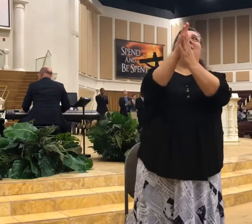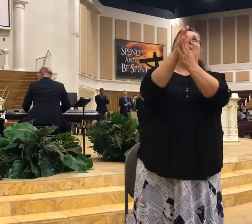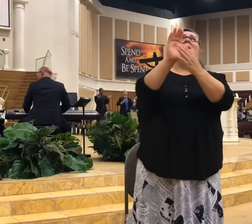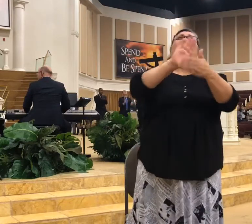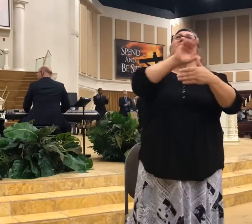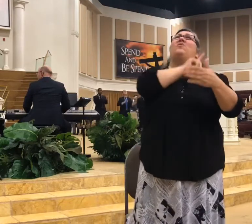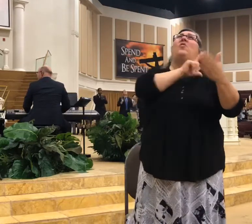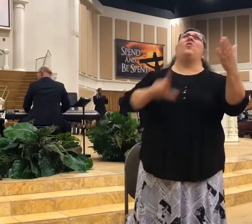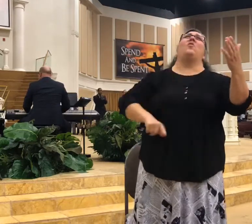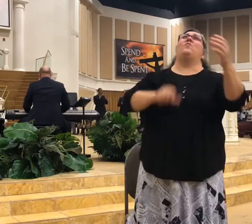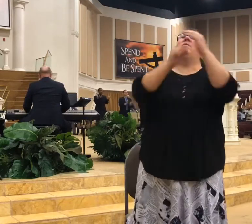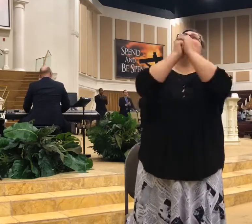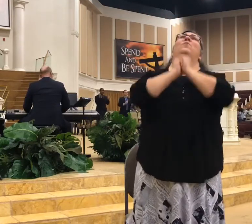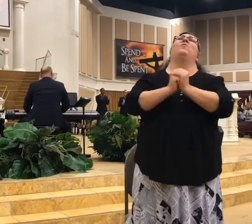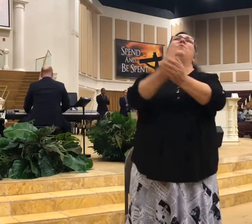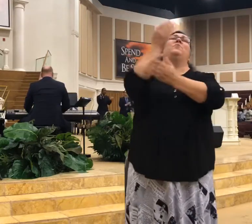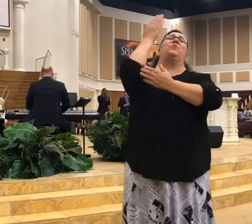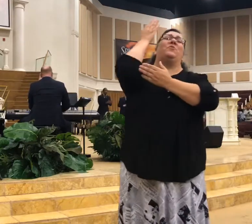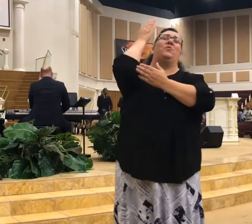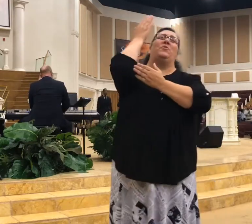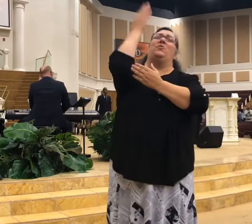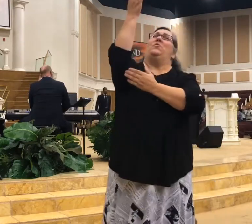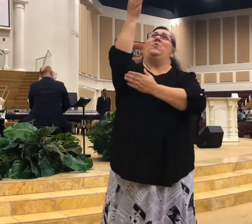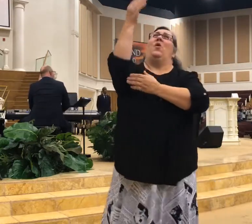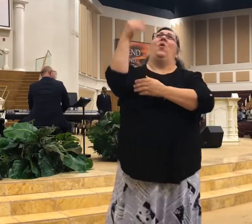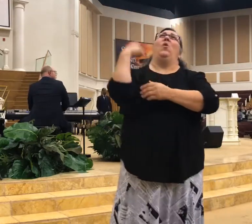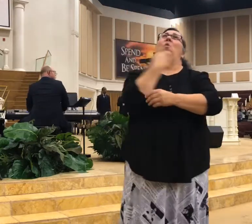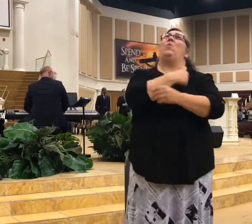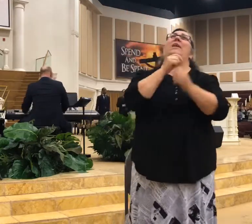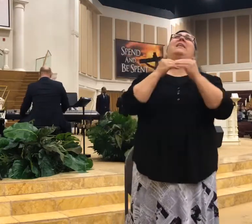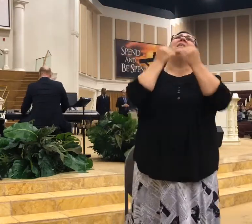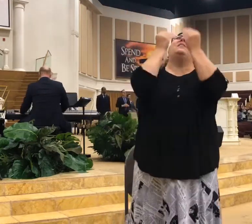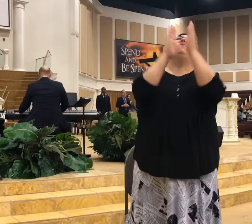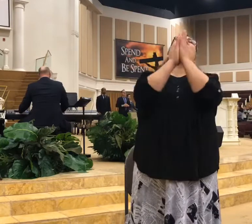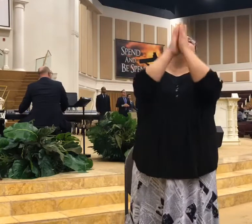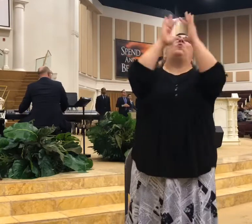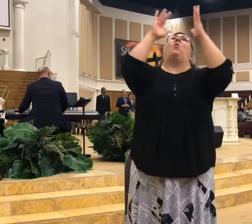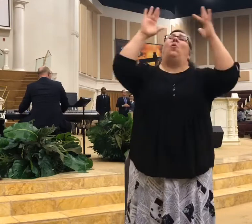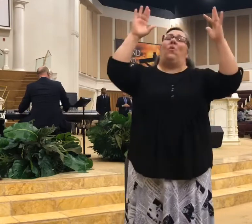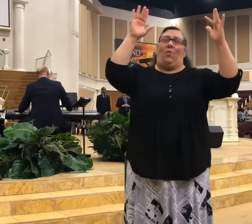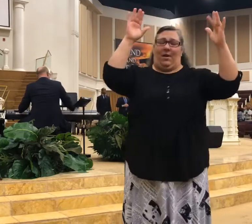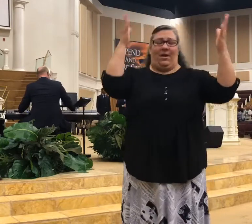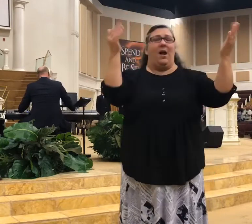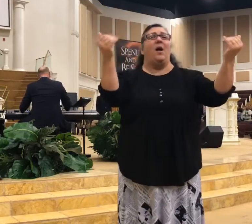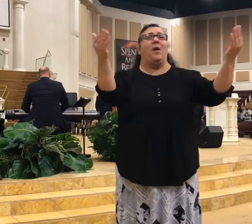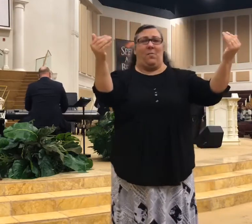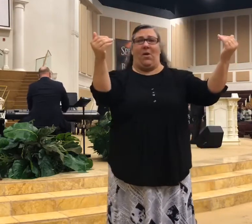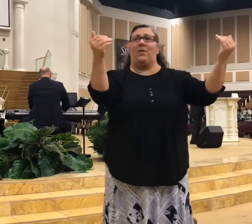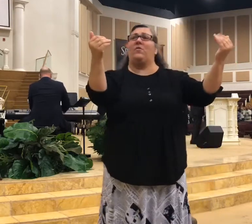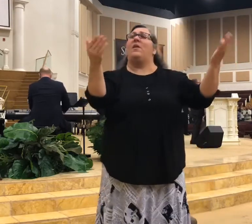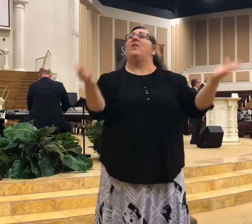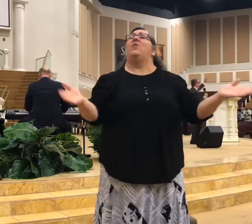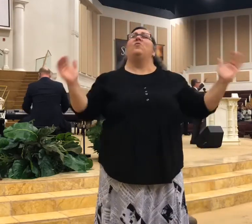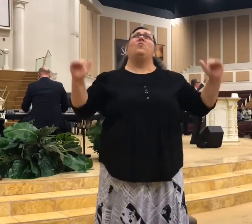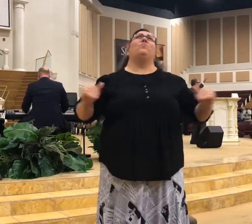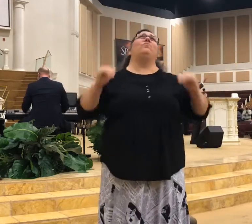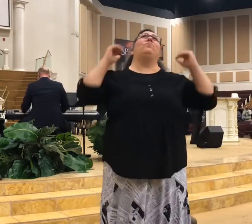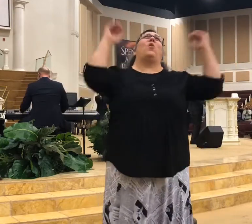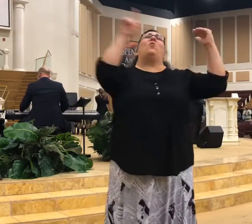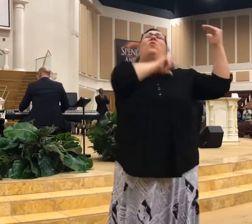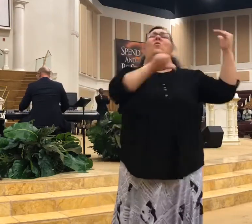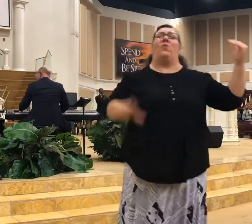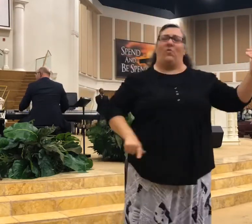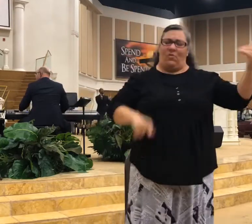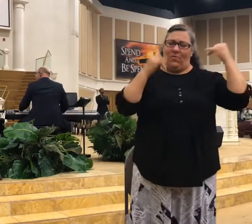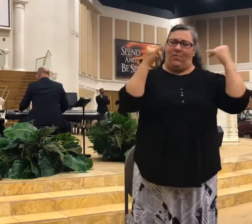we're worshiping. It's Him that we're glorifying. Come on, let's lift Him up right now in our worship